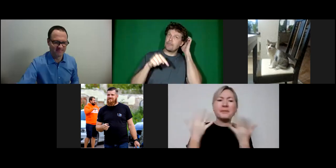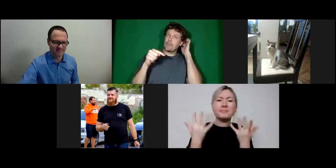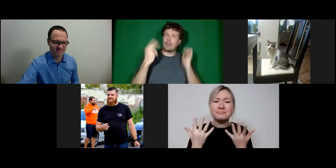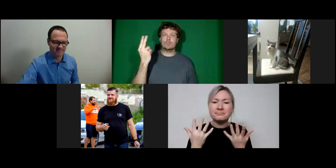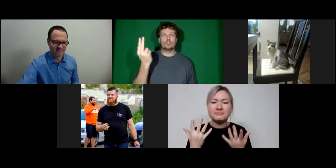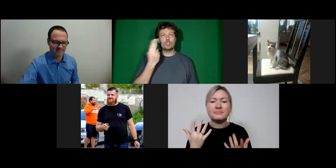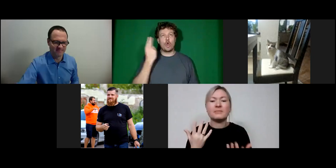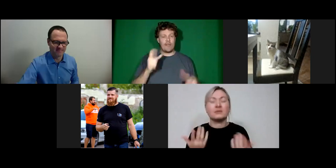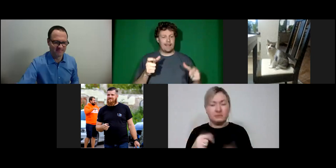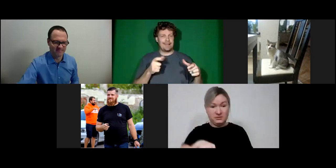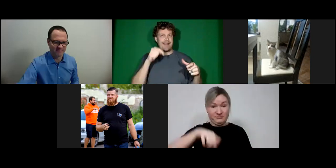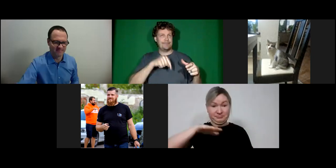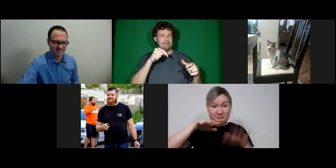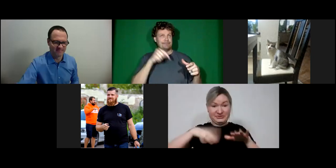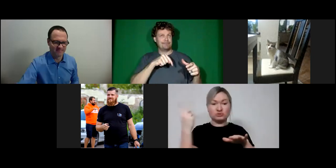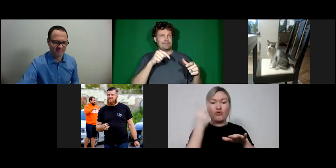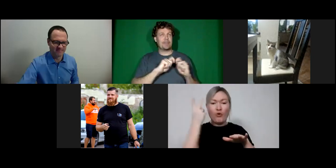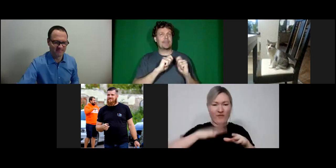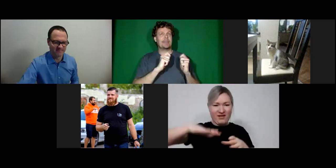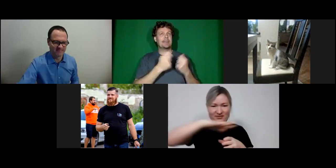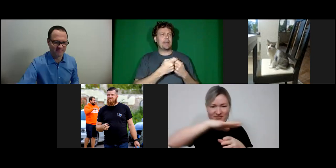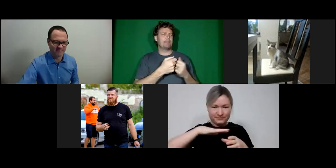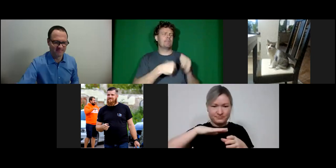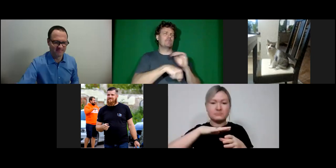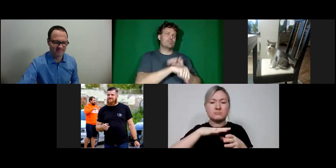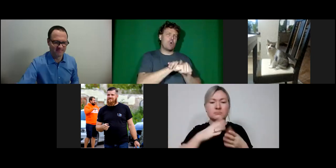But at some point I got elected.